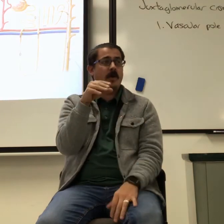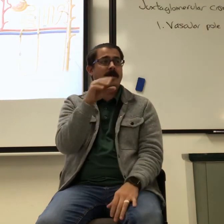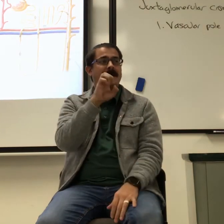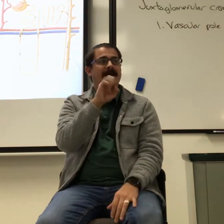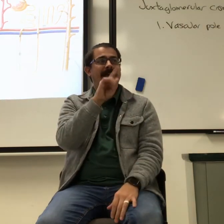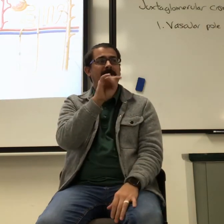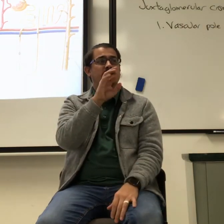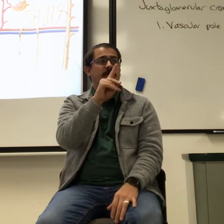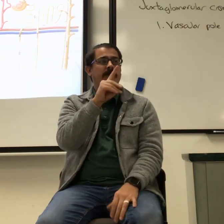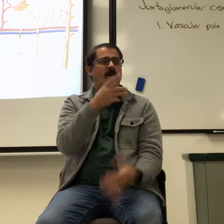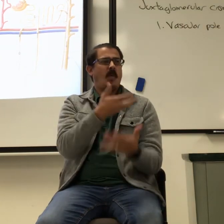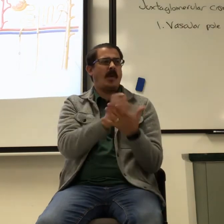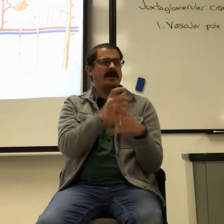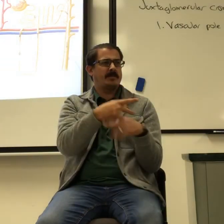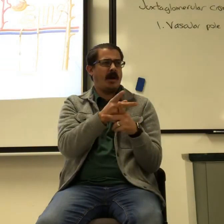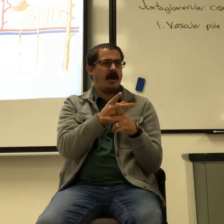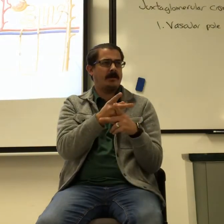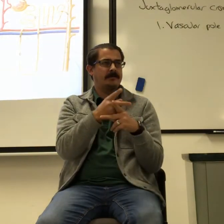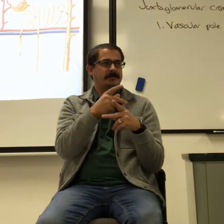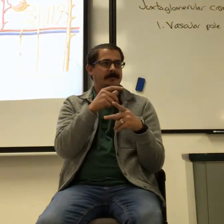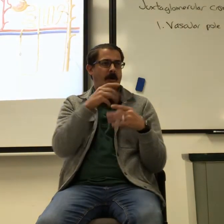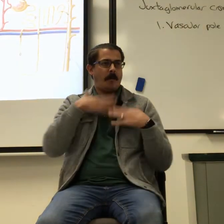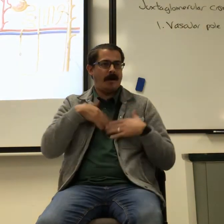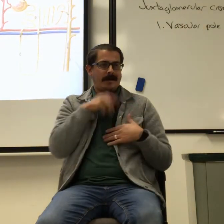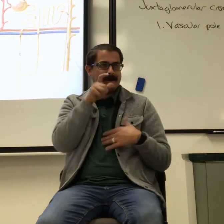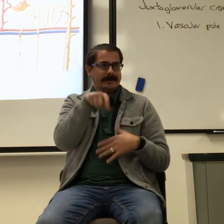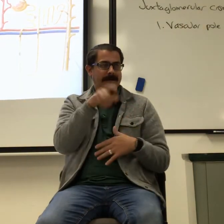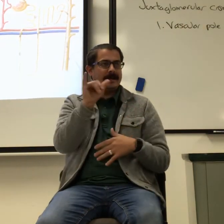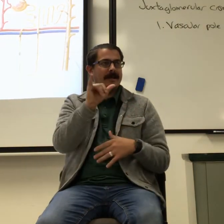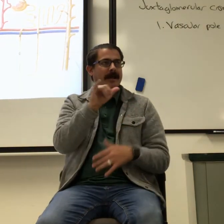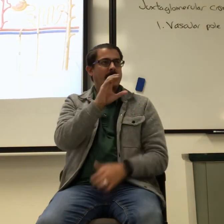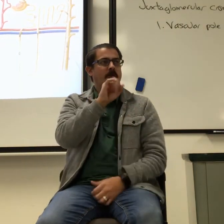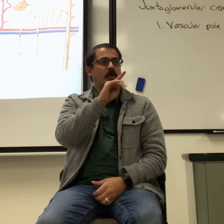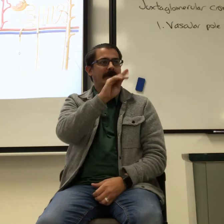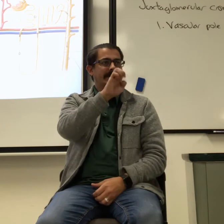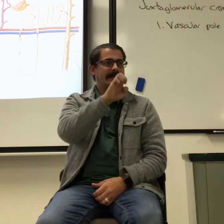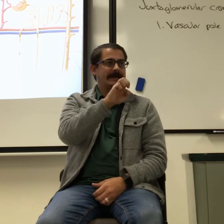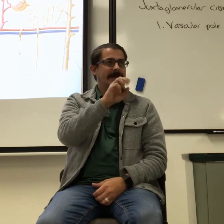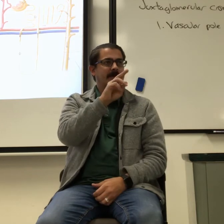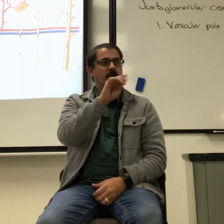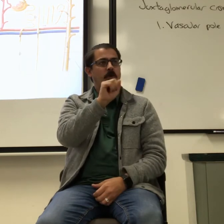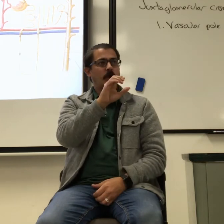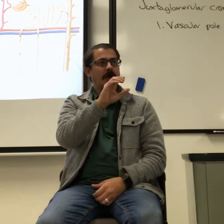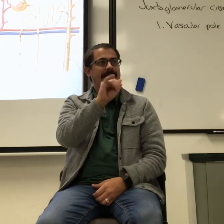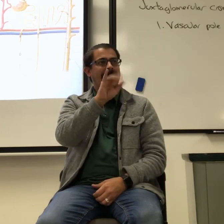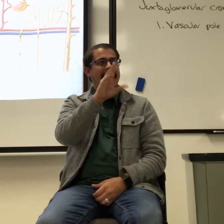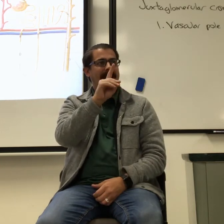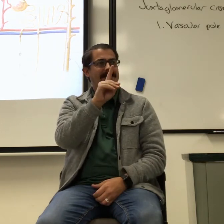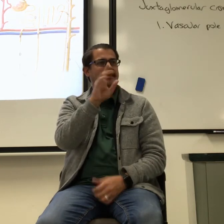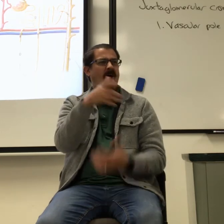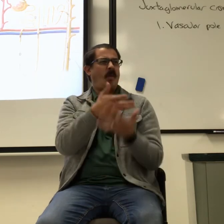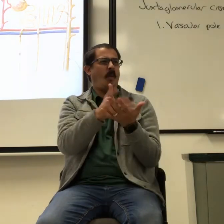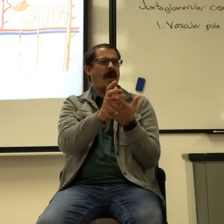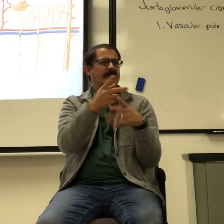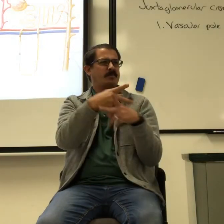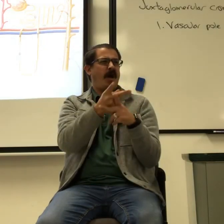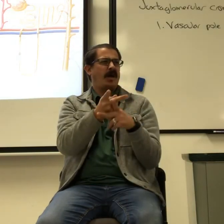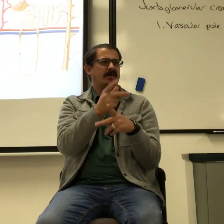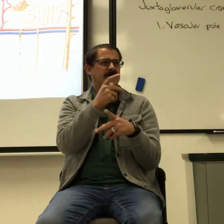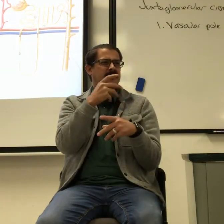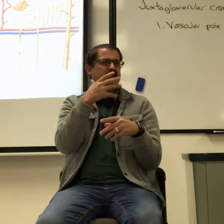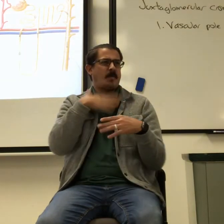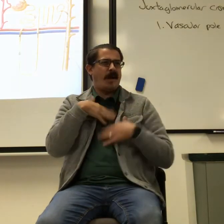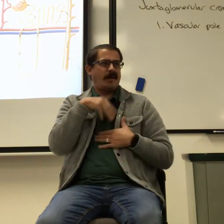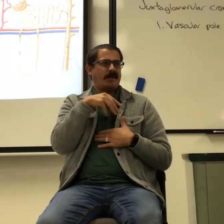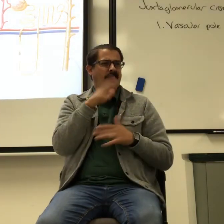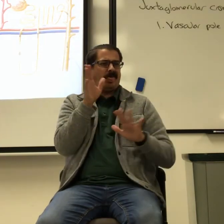nitrogenous waste products the body does not need, like creatine, urea, uric acid. These are the nitrogenous waste products